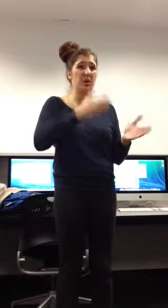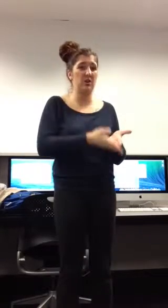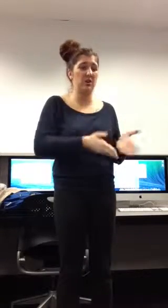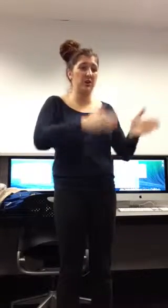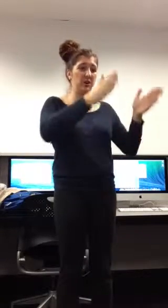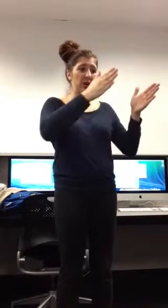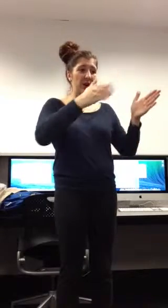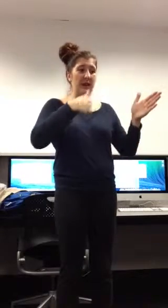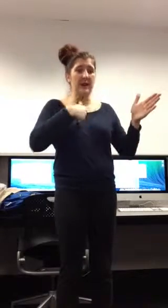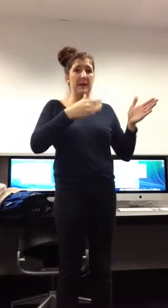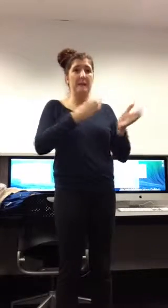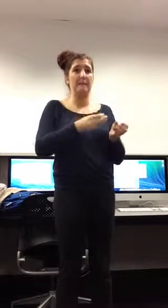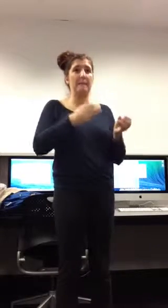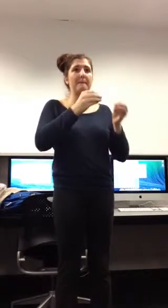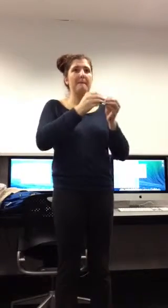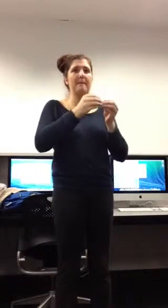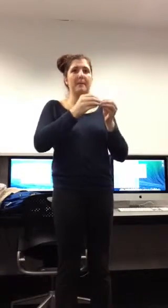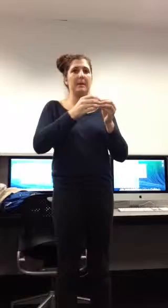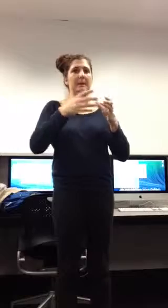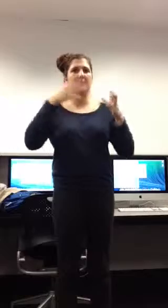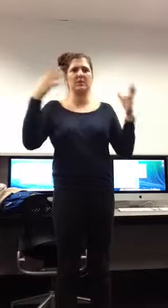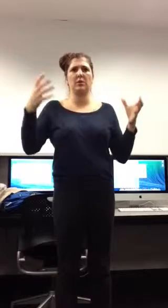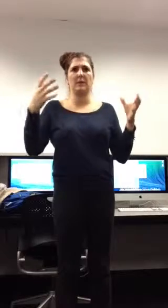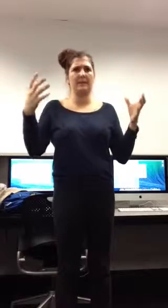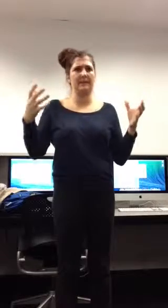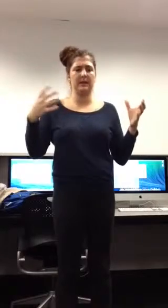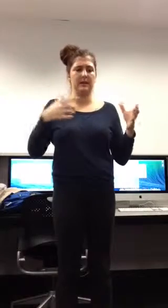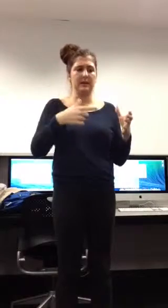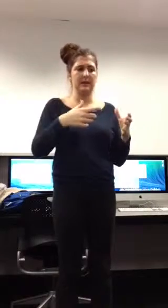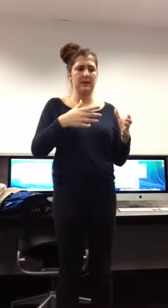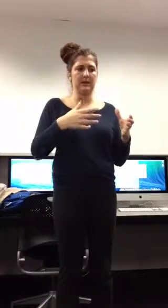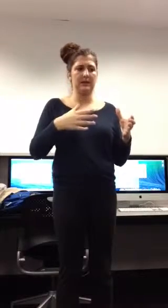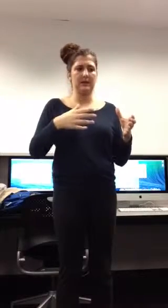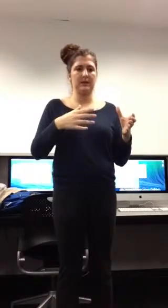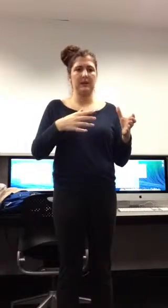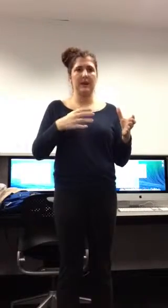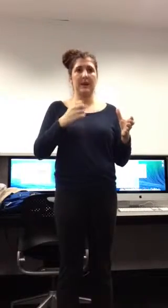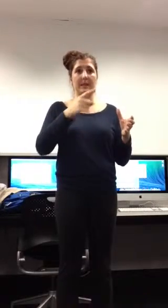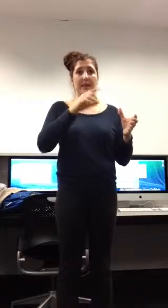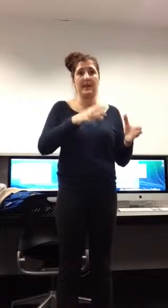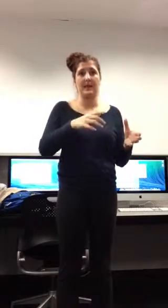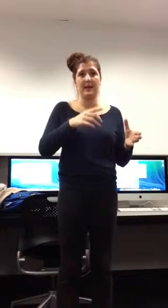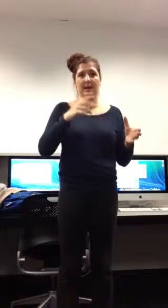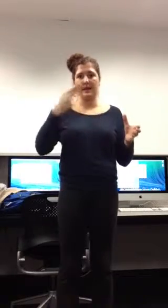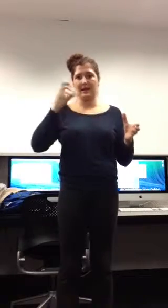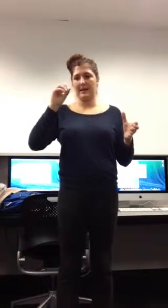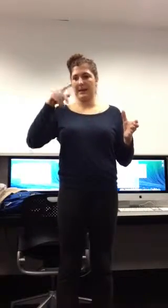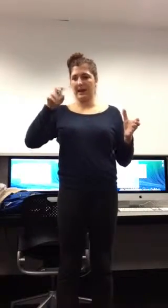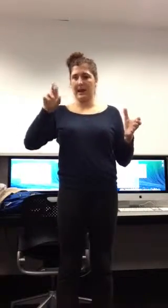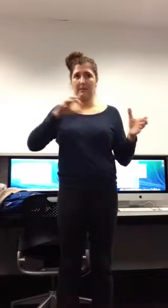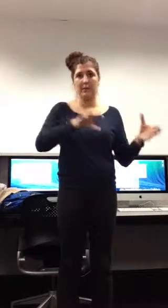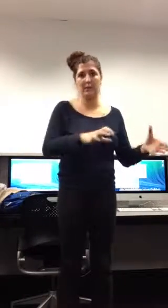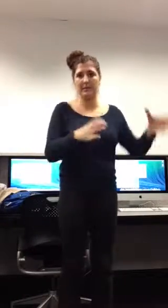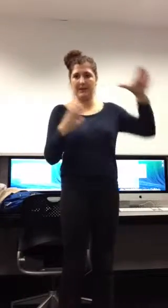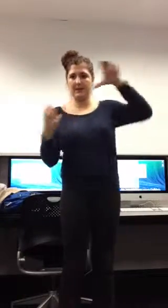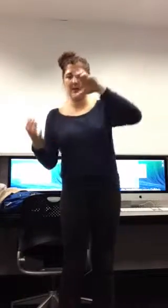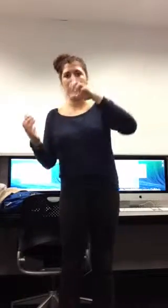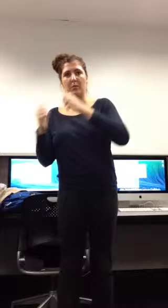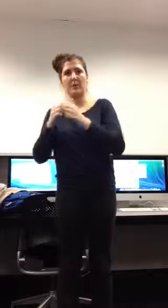after cartload of it would be taken up and dumped into the hoppers with fresh meat and